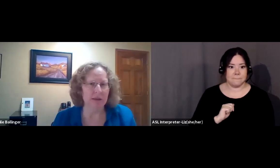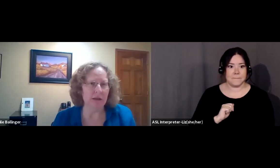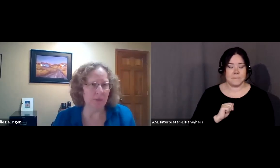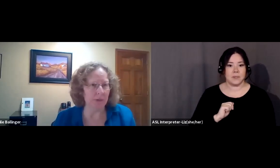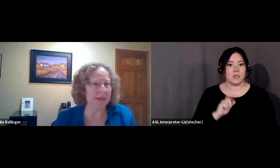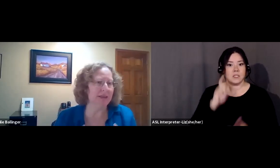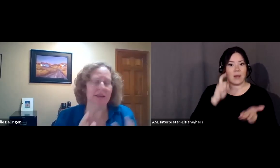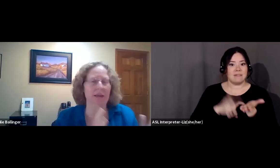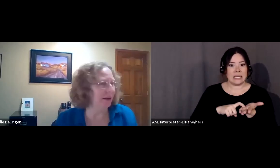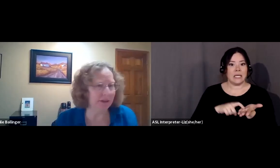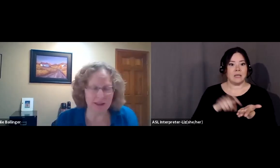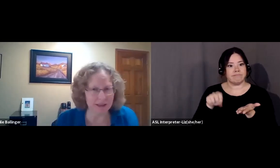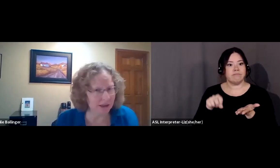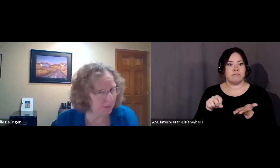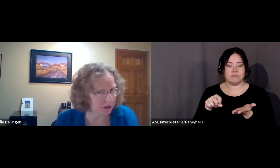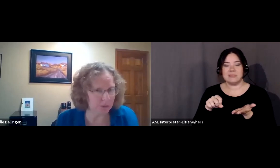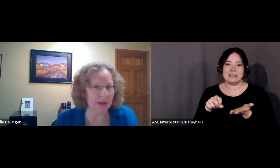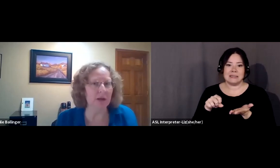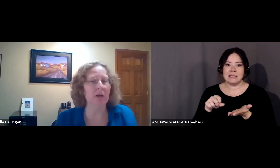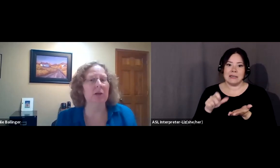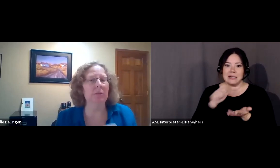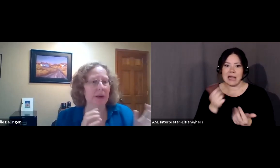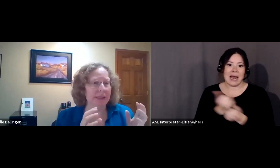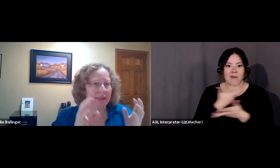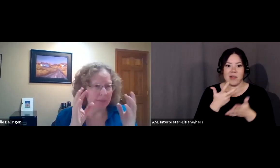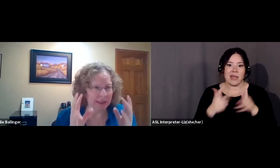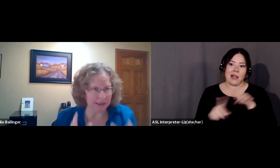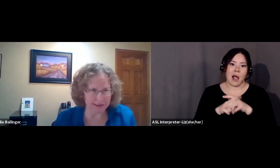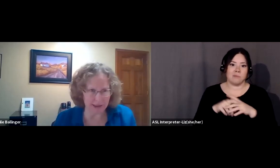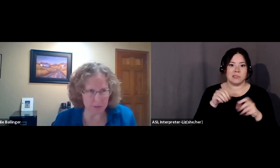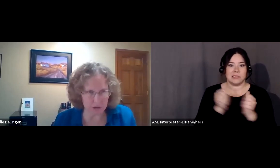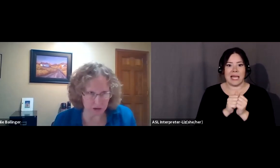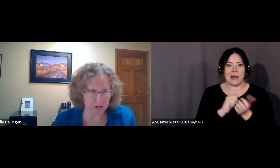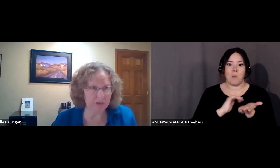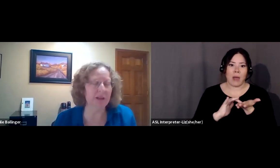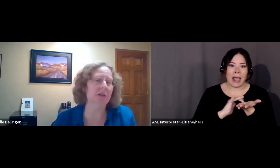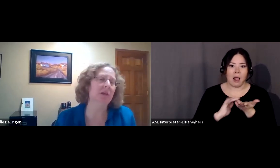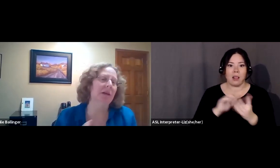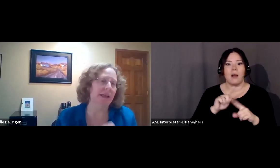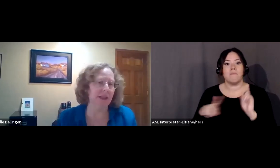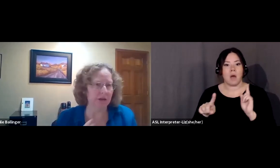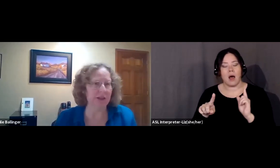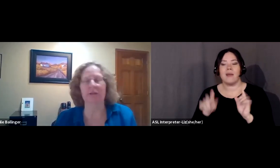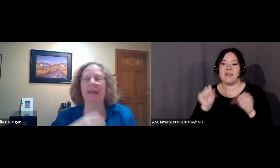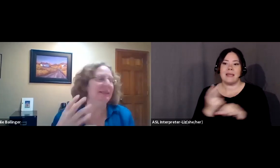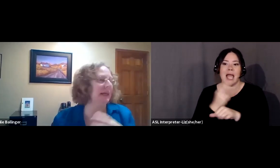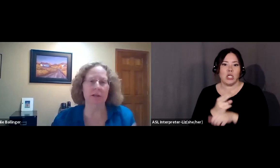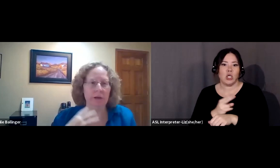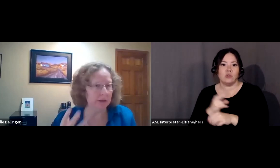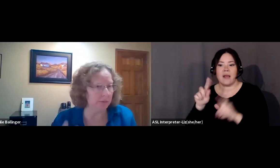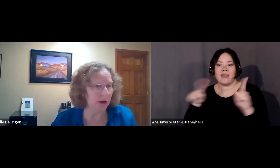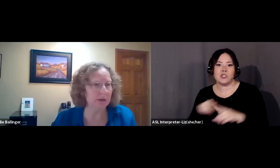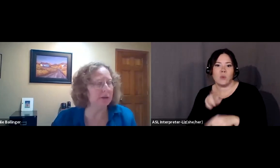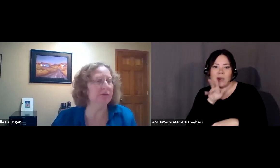been compromises that not everything comes in Braille, but they make it accessible to the screen reader, et cetera, et cetera. That's